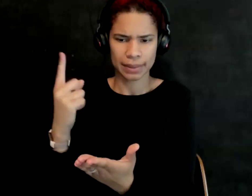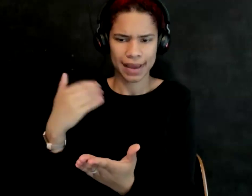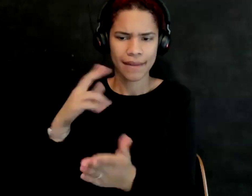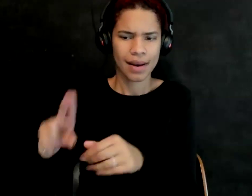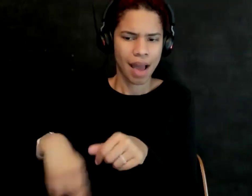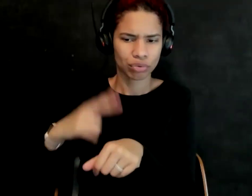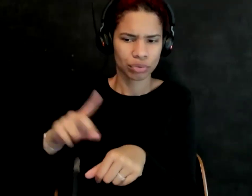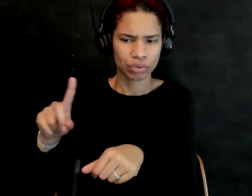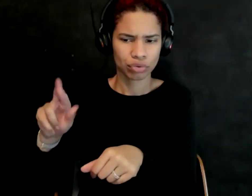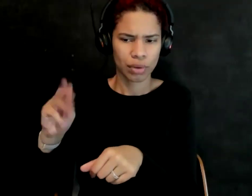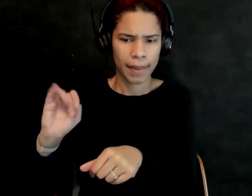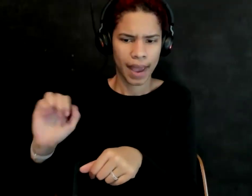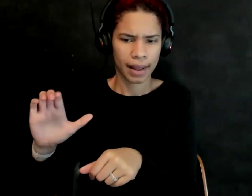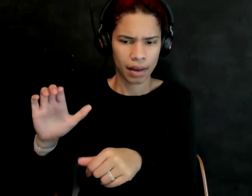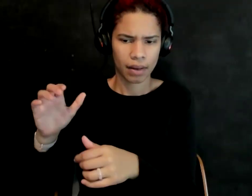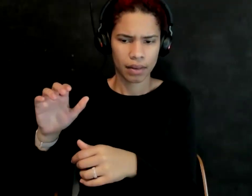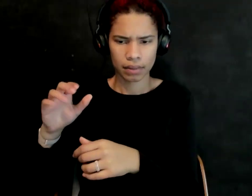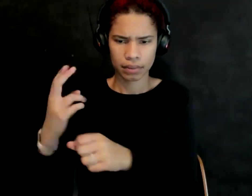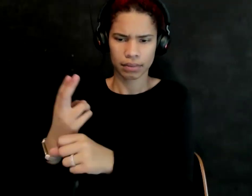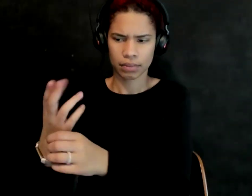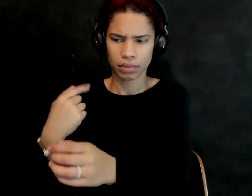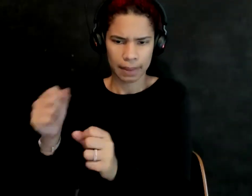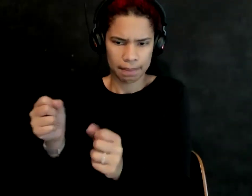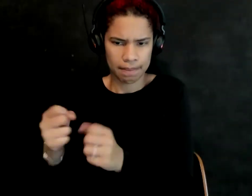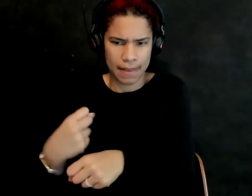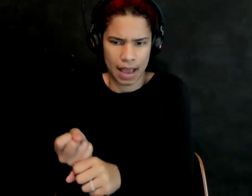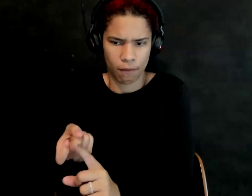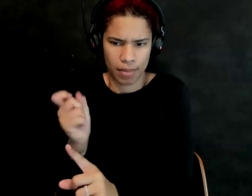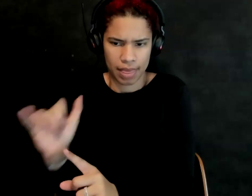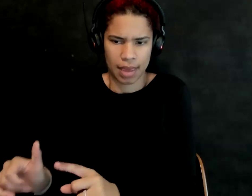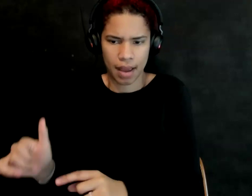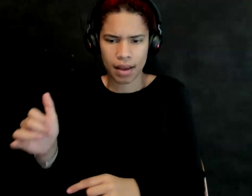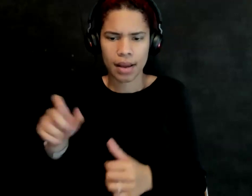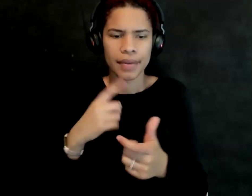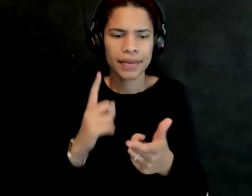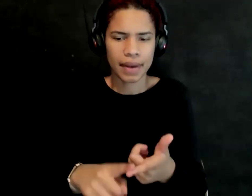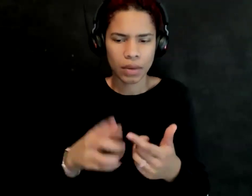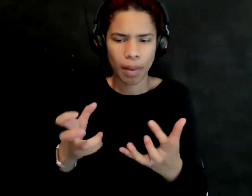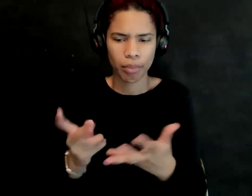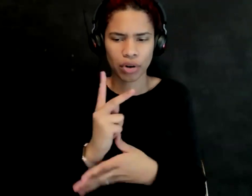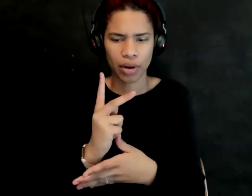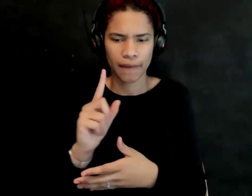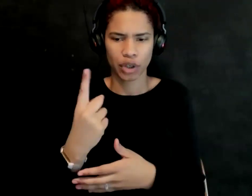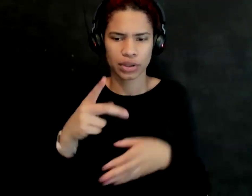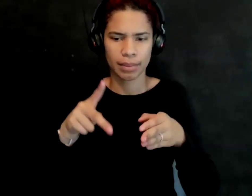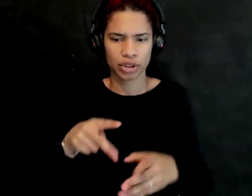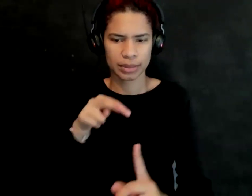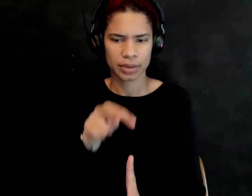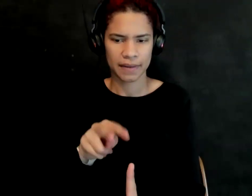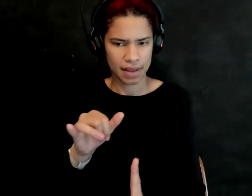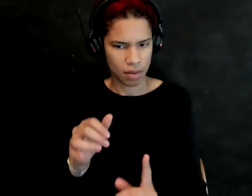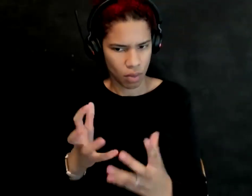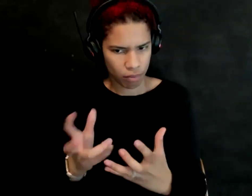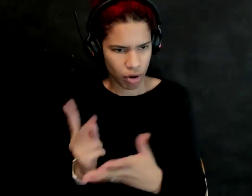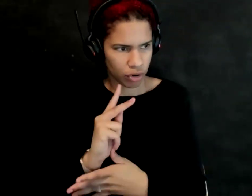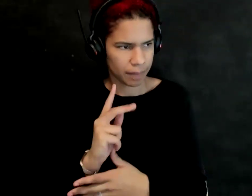can create a dramatic moment out of. And then you want to prioritize the first person perspective. Again,